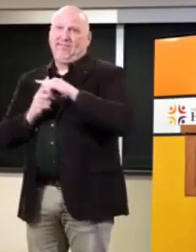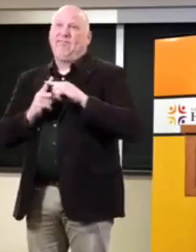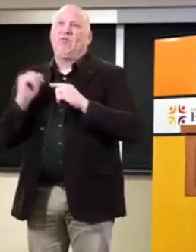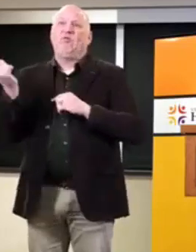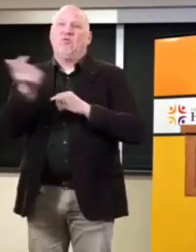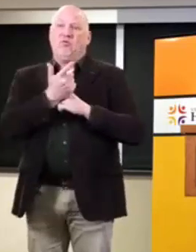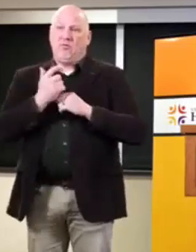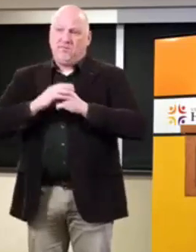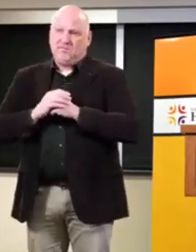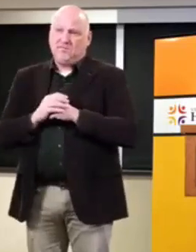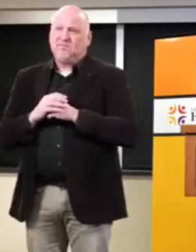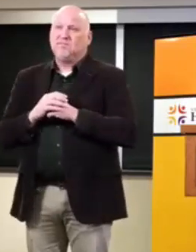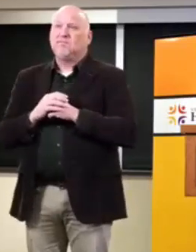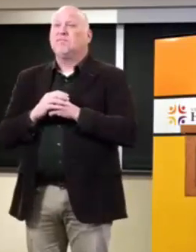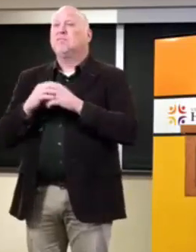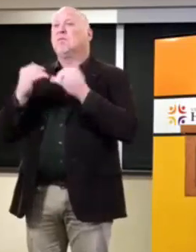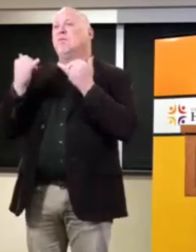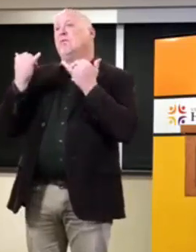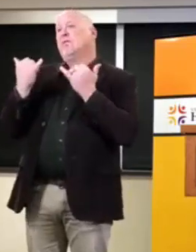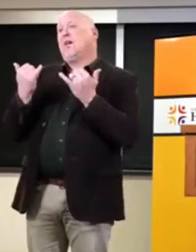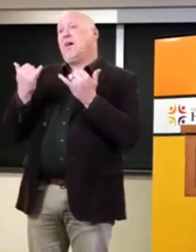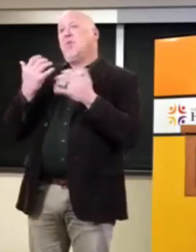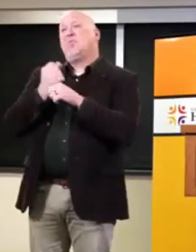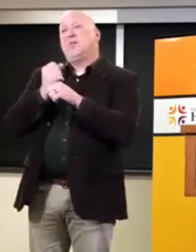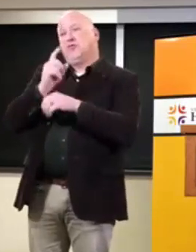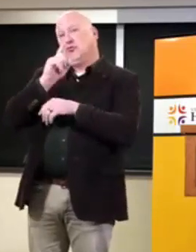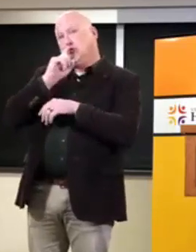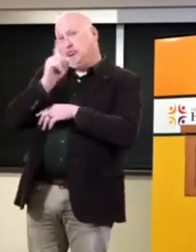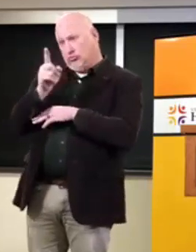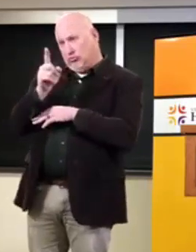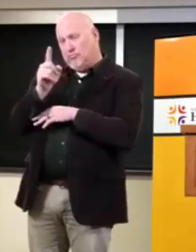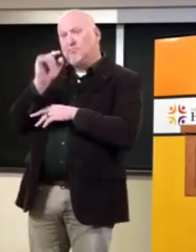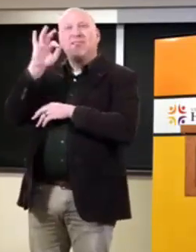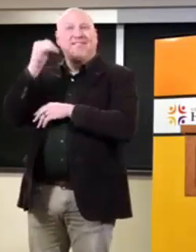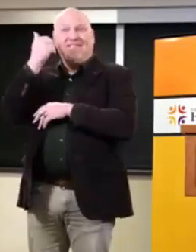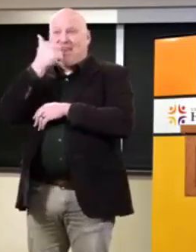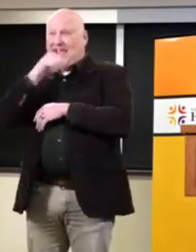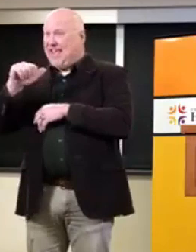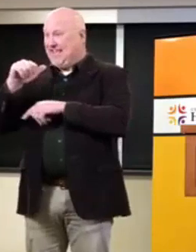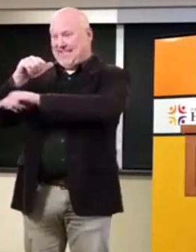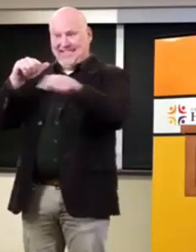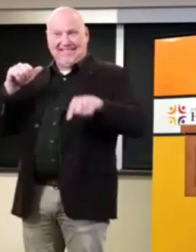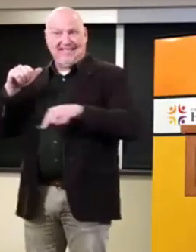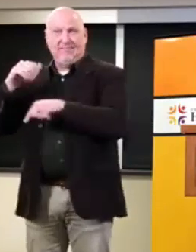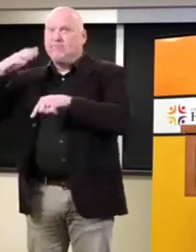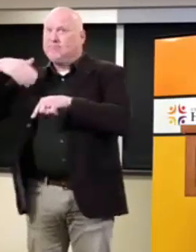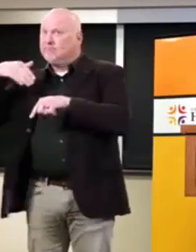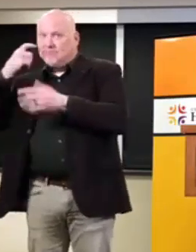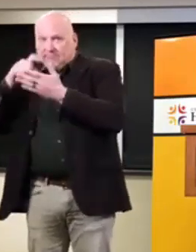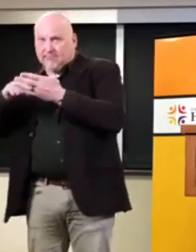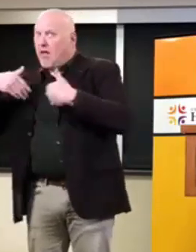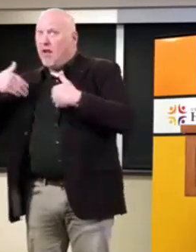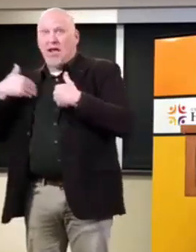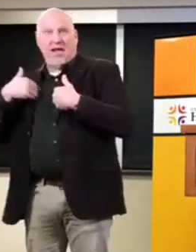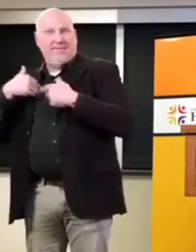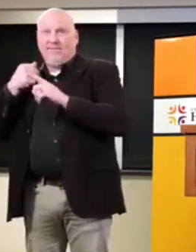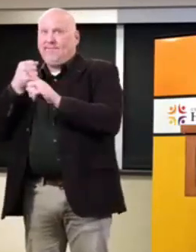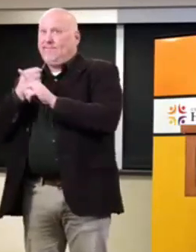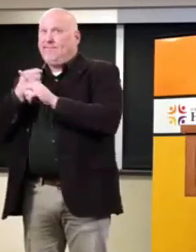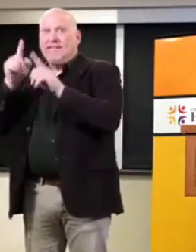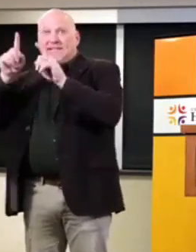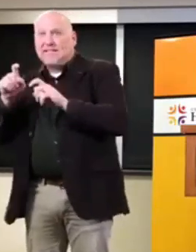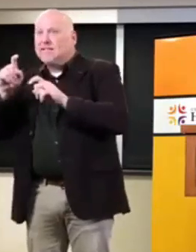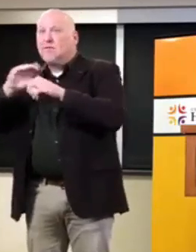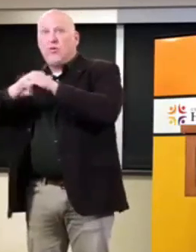by dedicated staff. The other 2 deaths were in a long-term care facility in Utah County, and we're working with